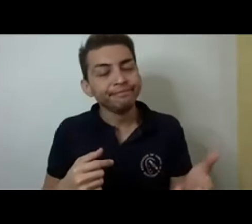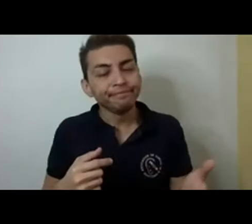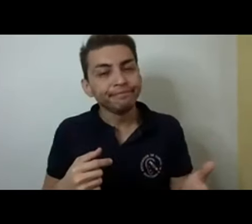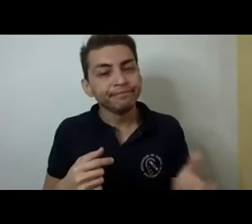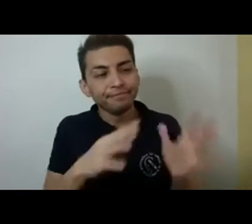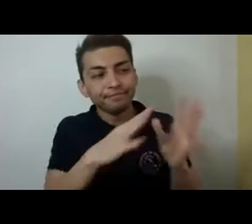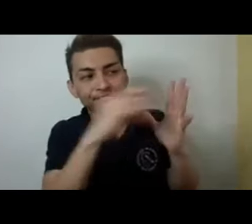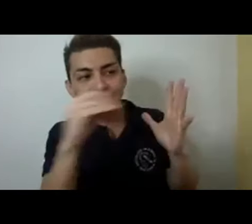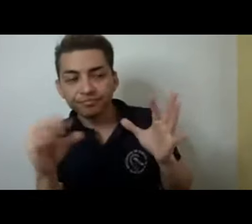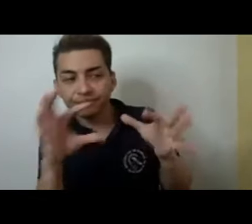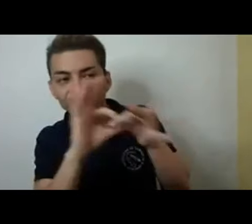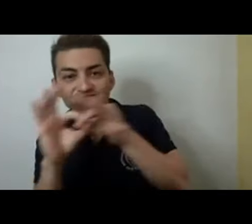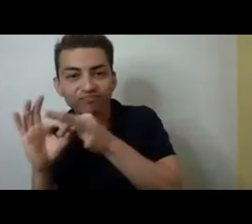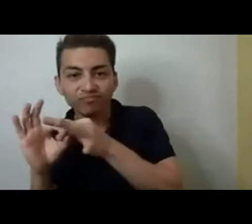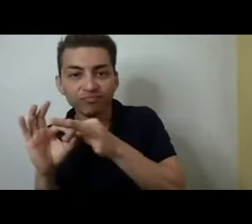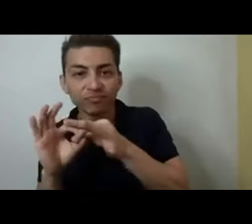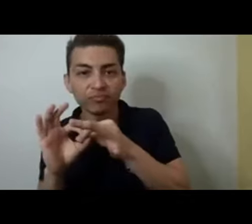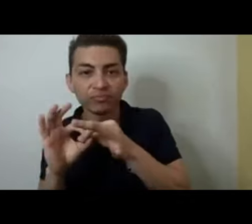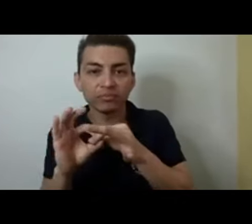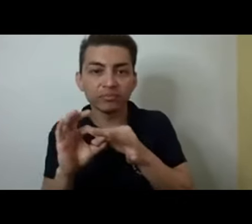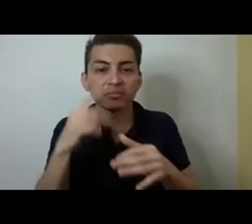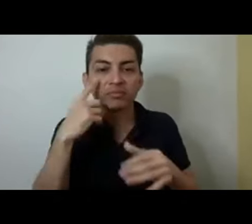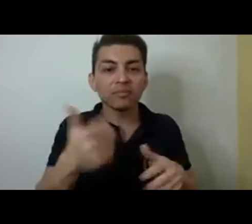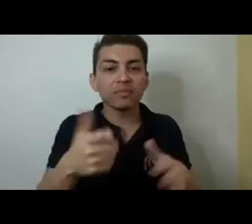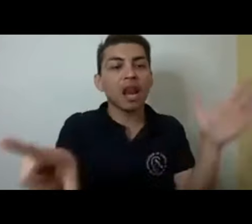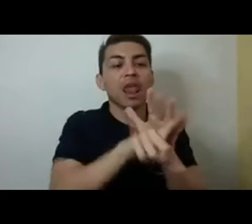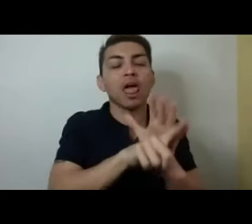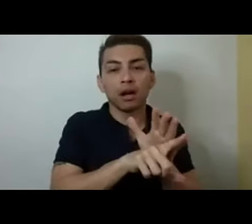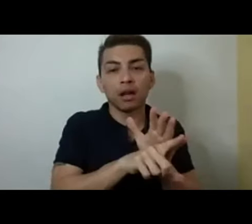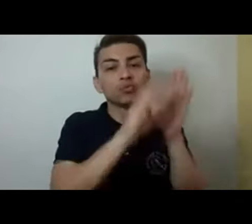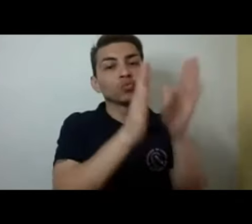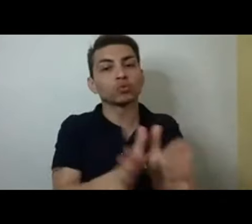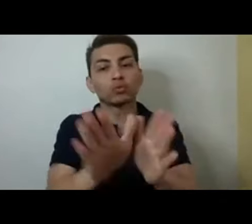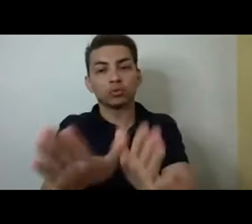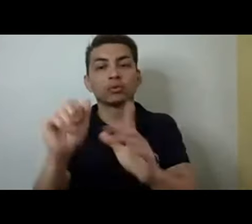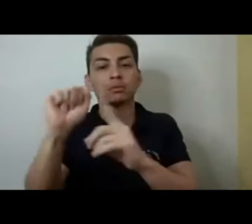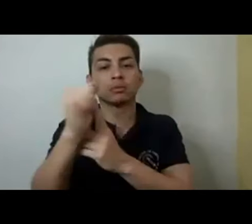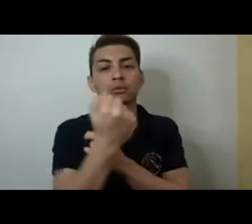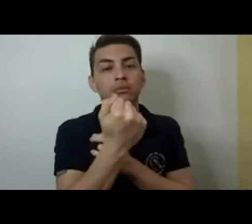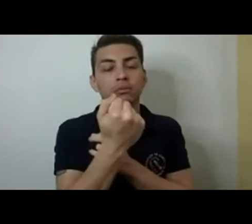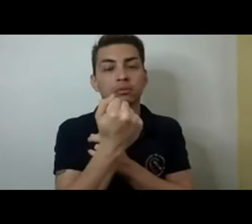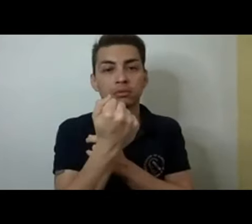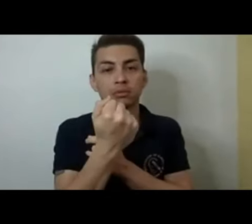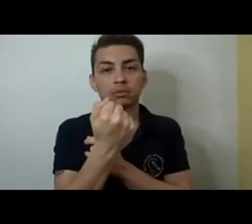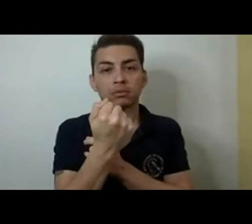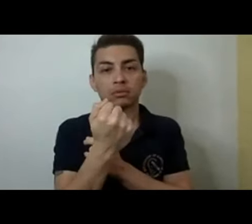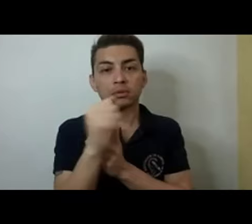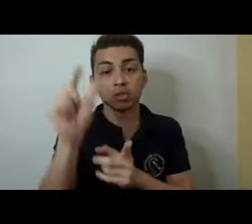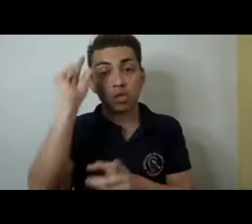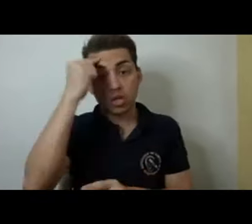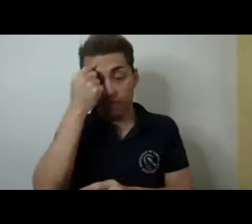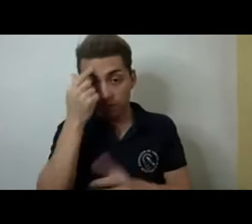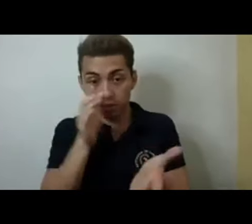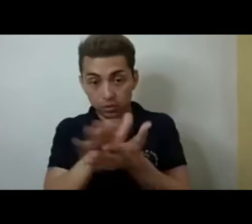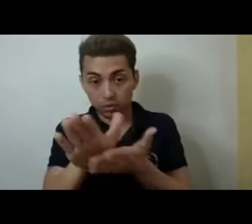regardless of their legal status, the public education systems of these